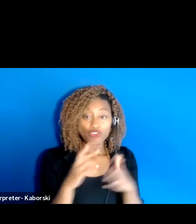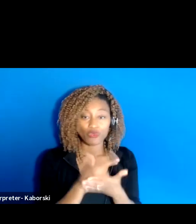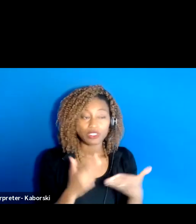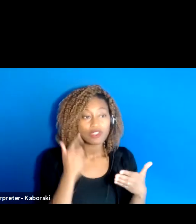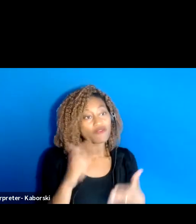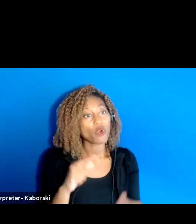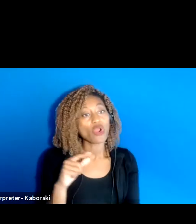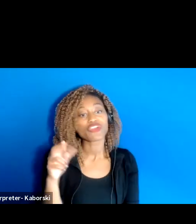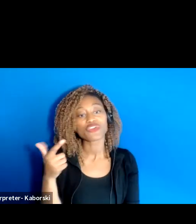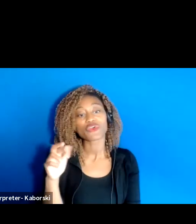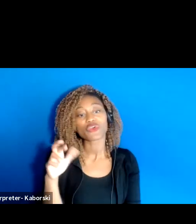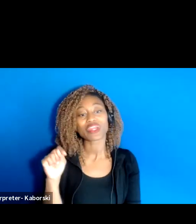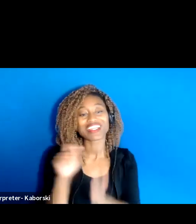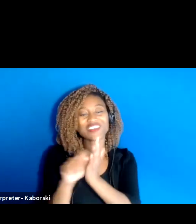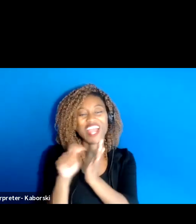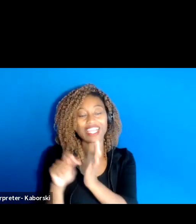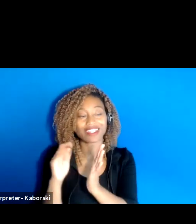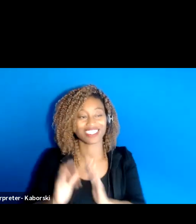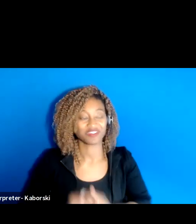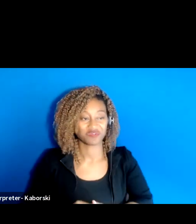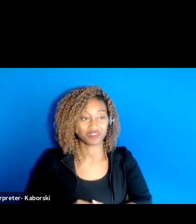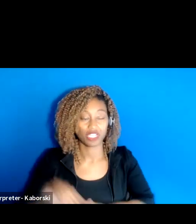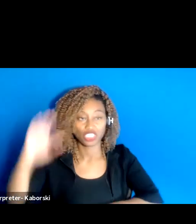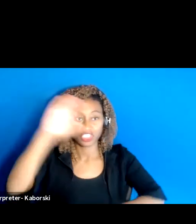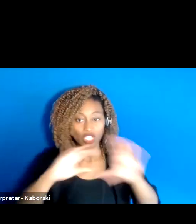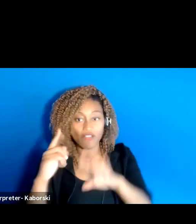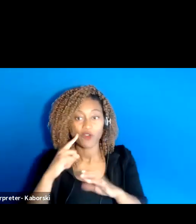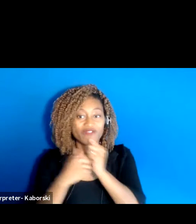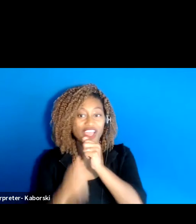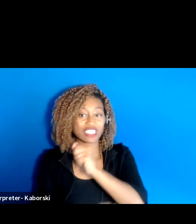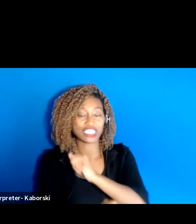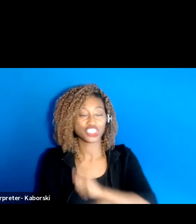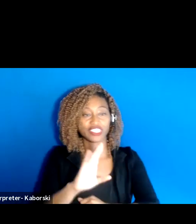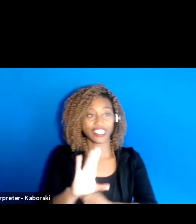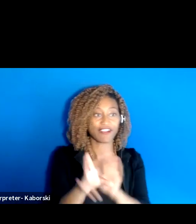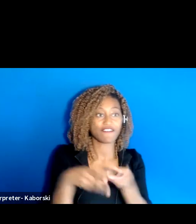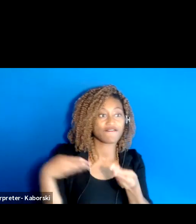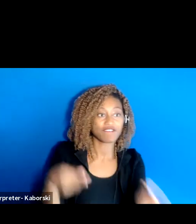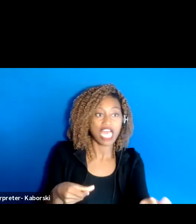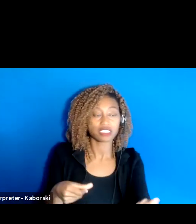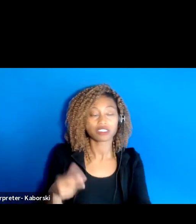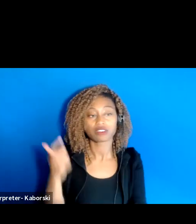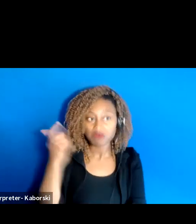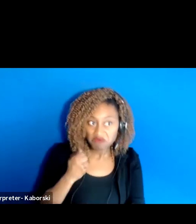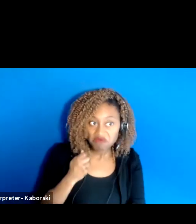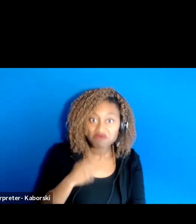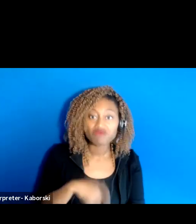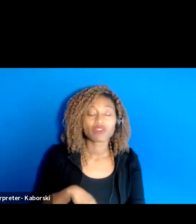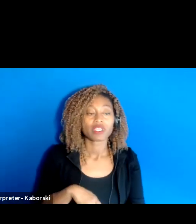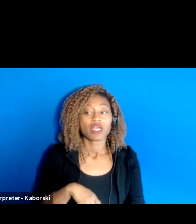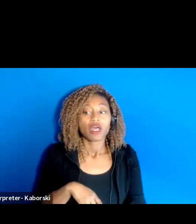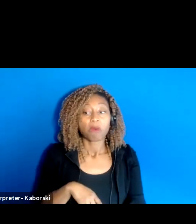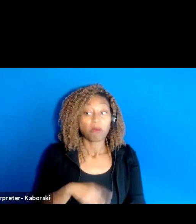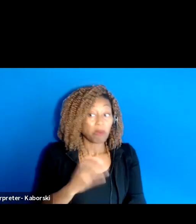writing and how to search for foundation funding and different things like that. And that's been one thing